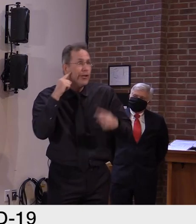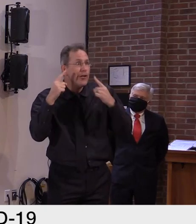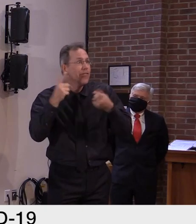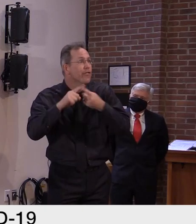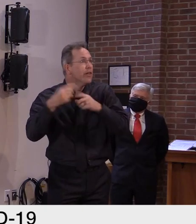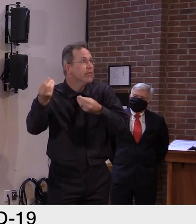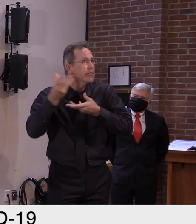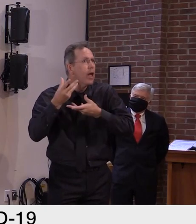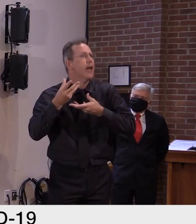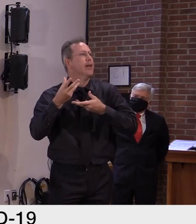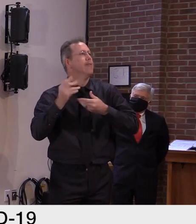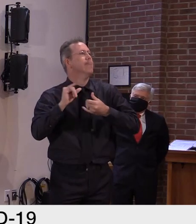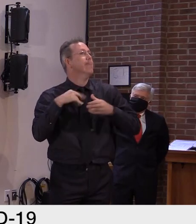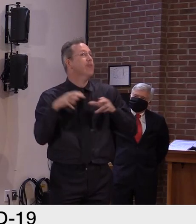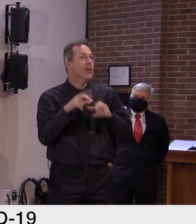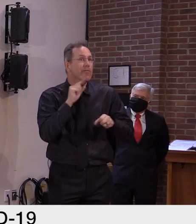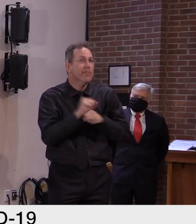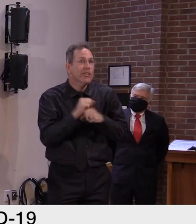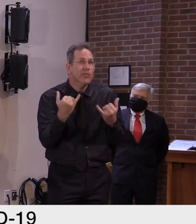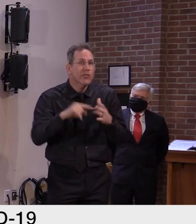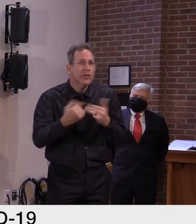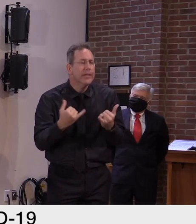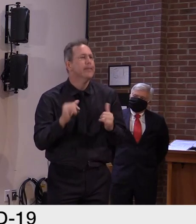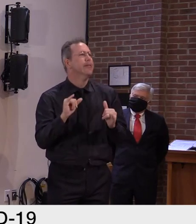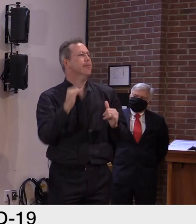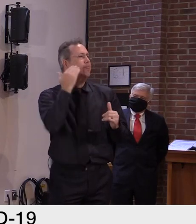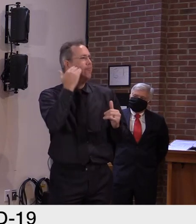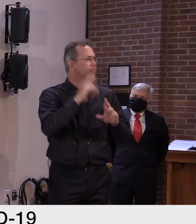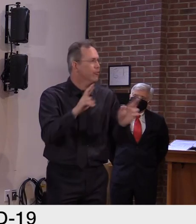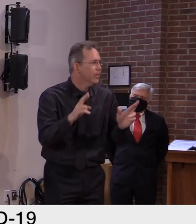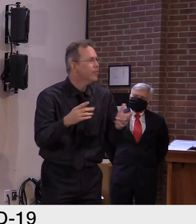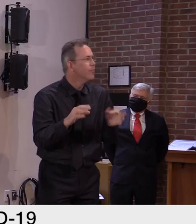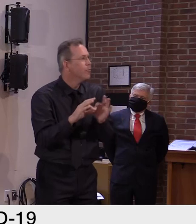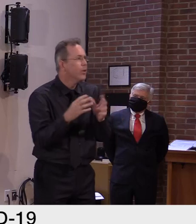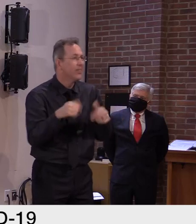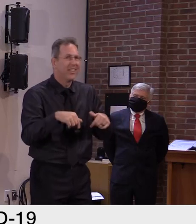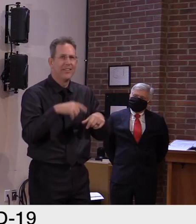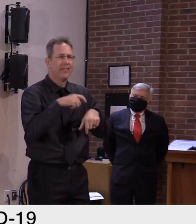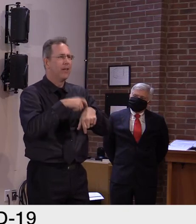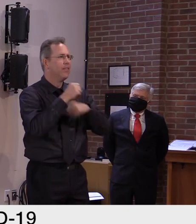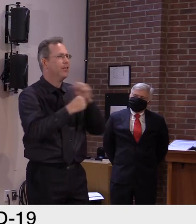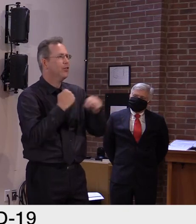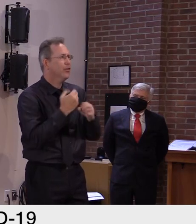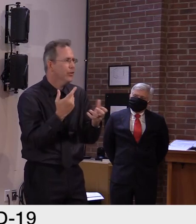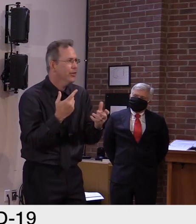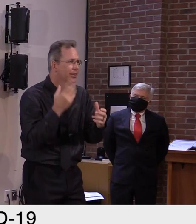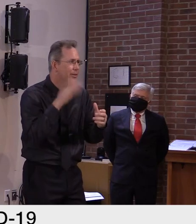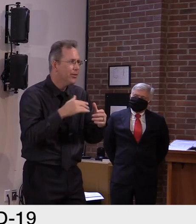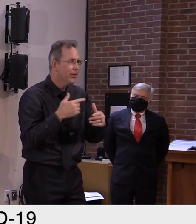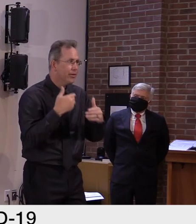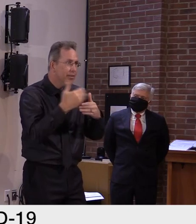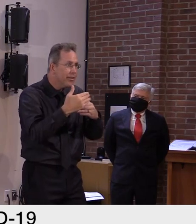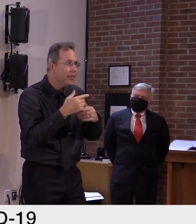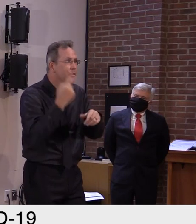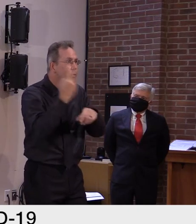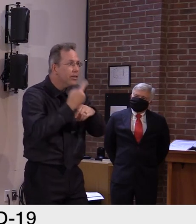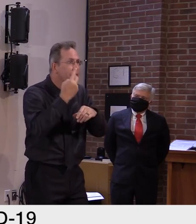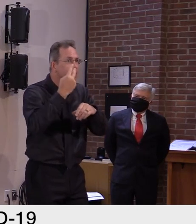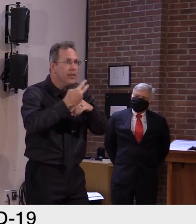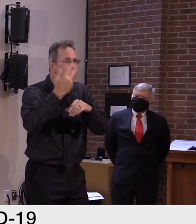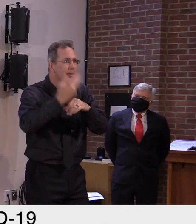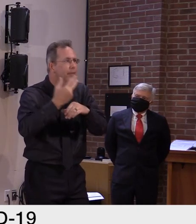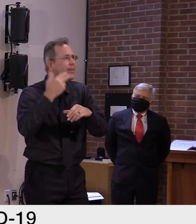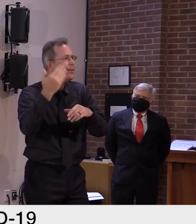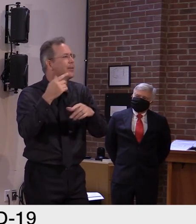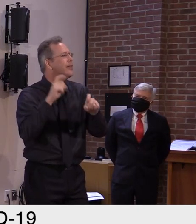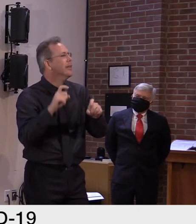prevent a quarantine period or another test, 7 days and a test, they should rethink going to